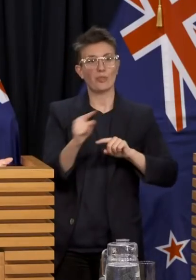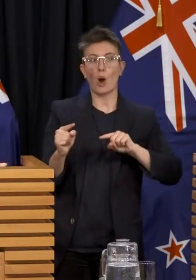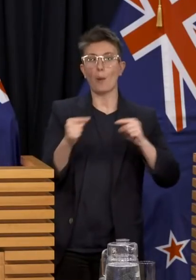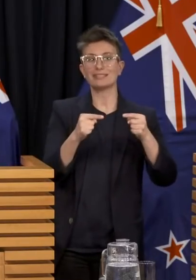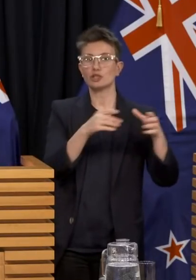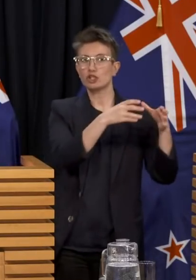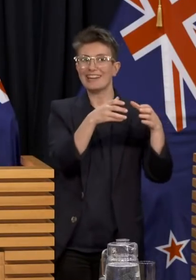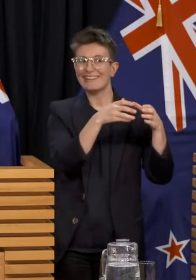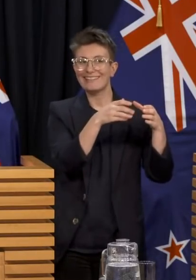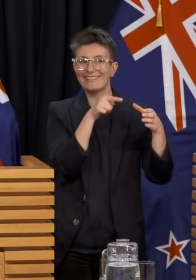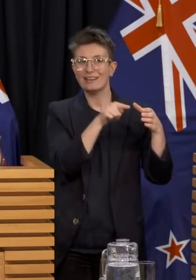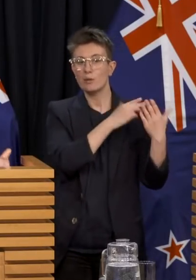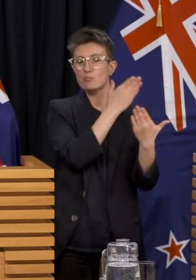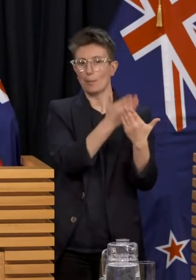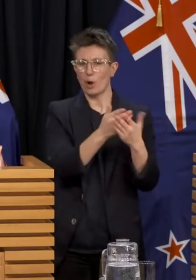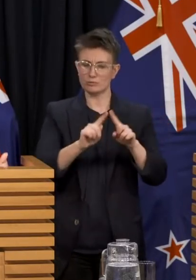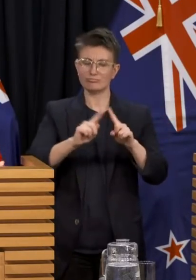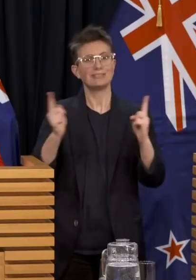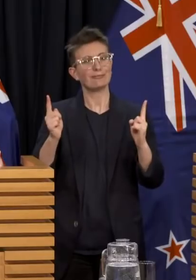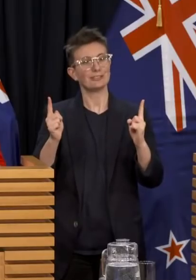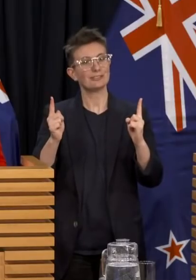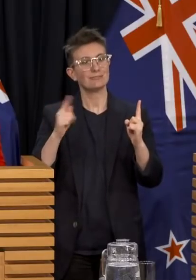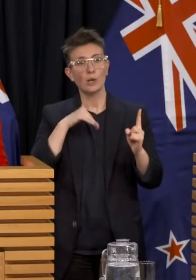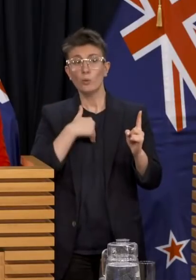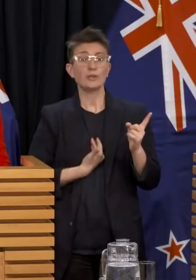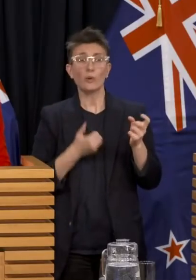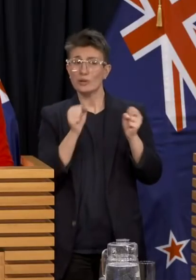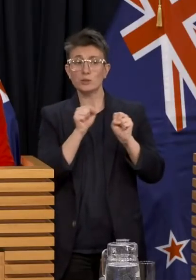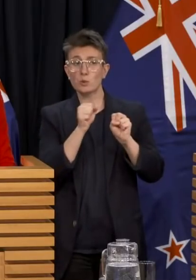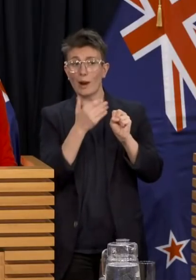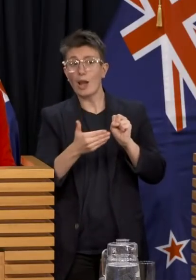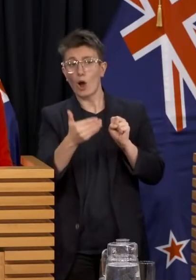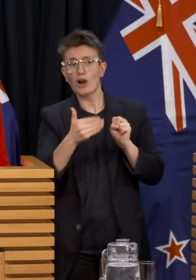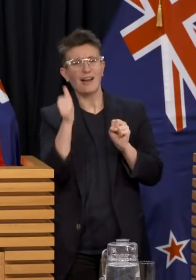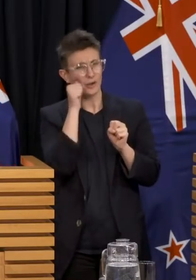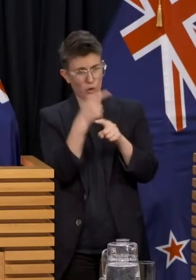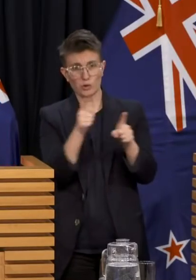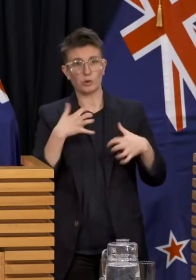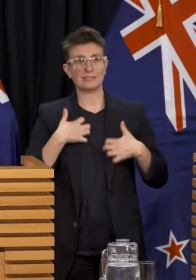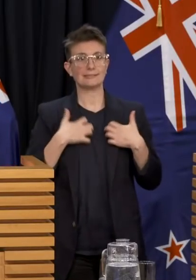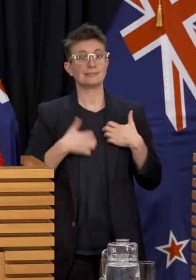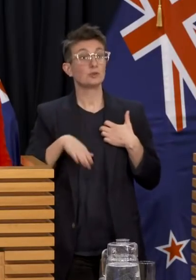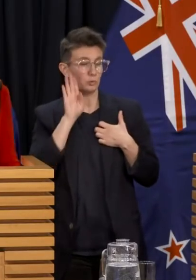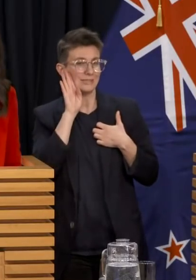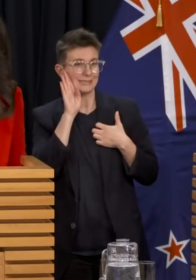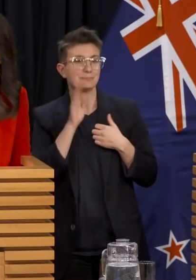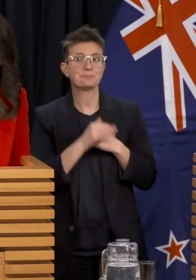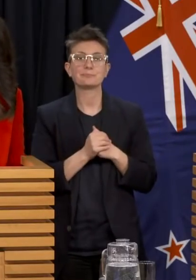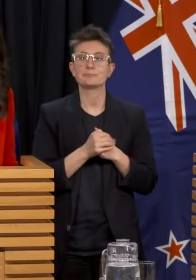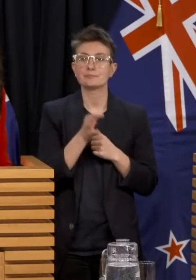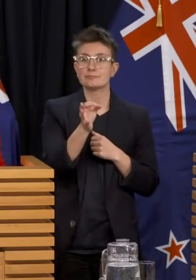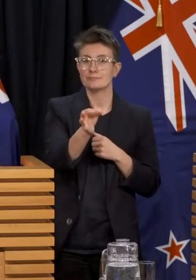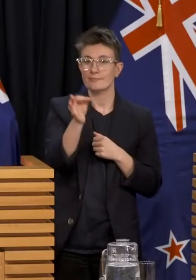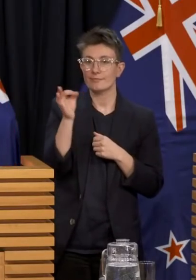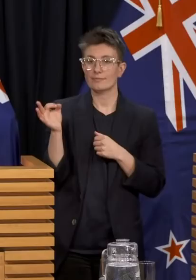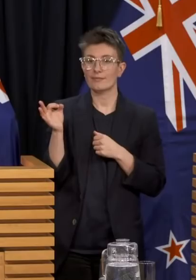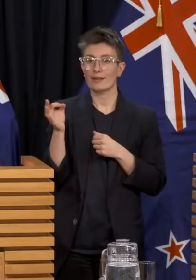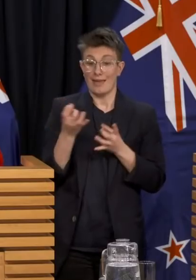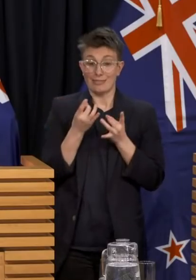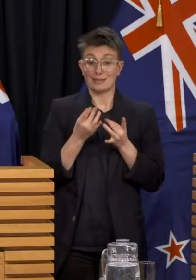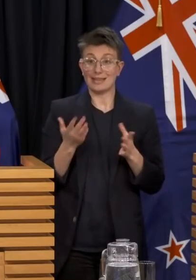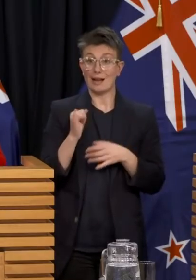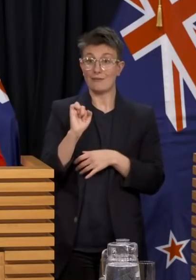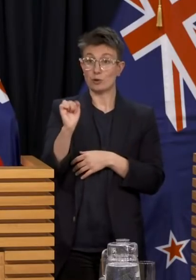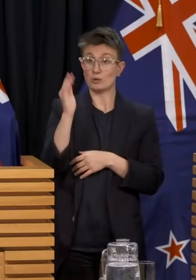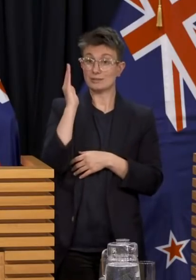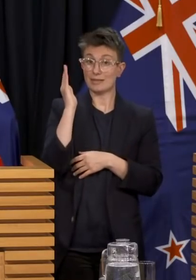you won't have to wait too much longer. We do know that these are some of the issues that people want to hear about quite quickly. You said in your opening remarks,